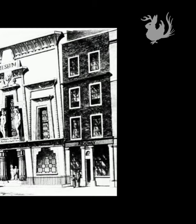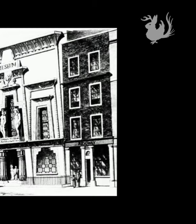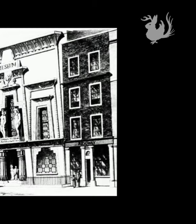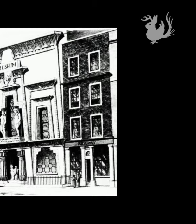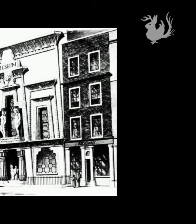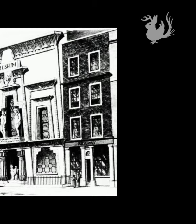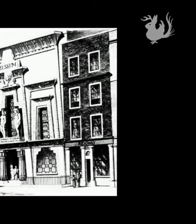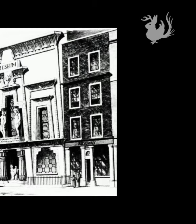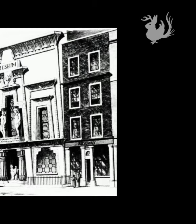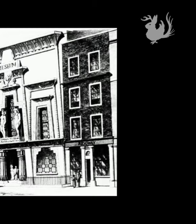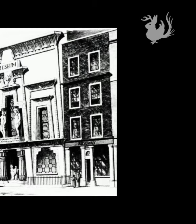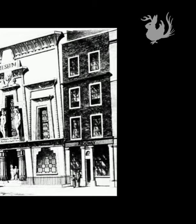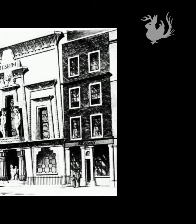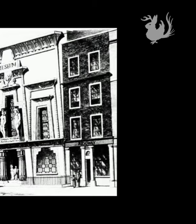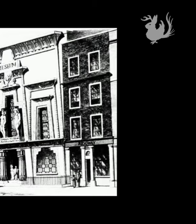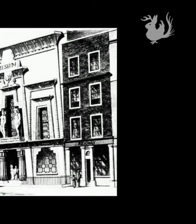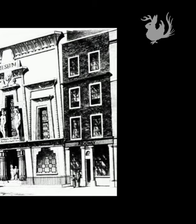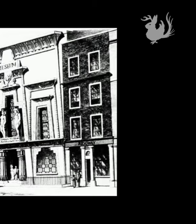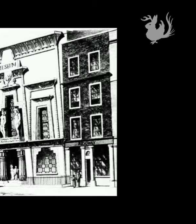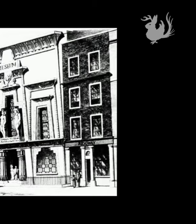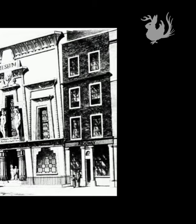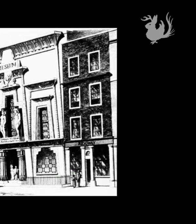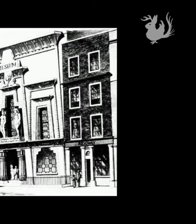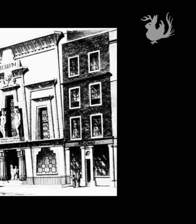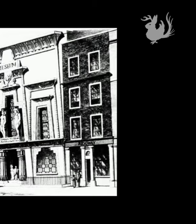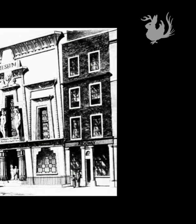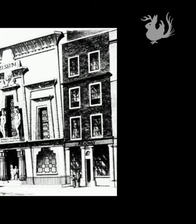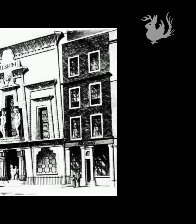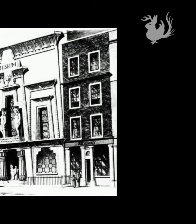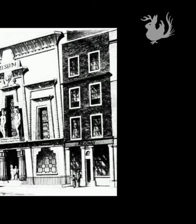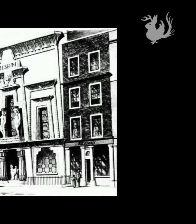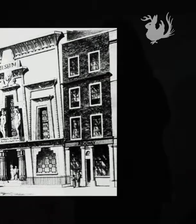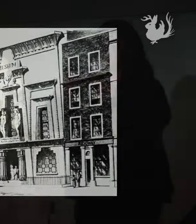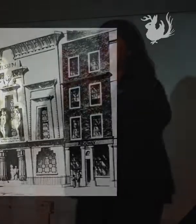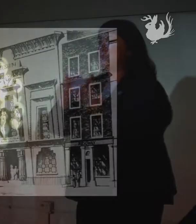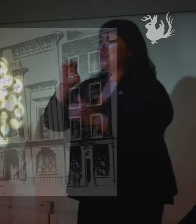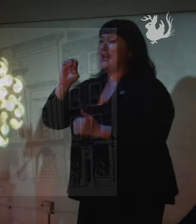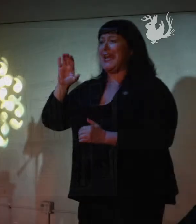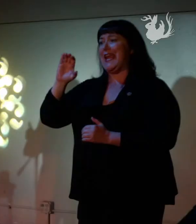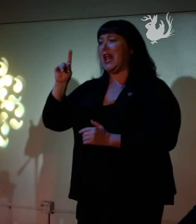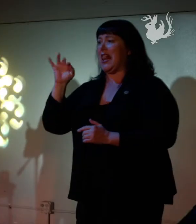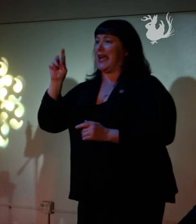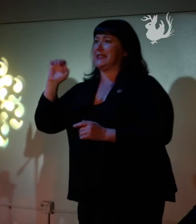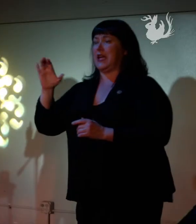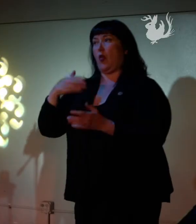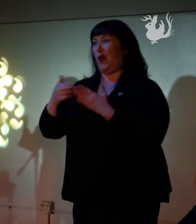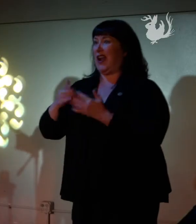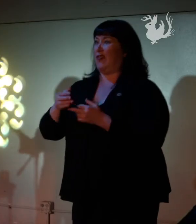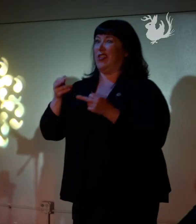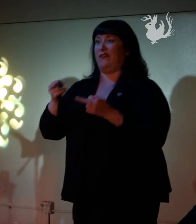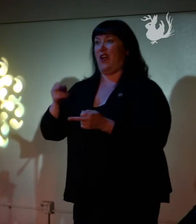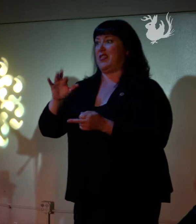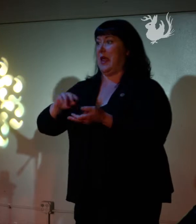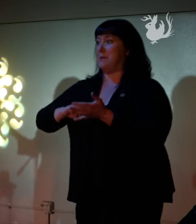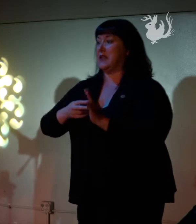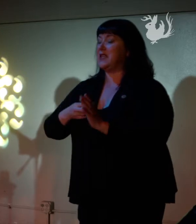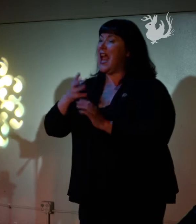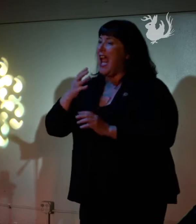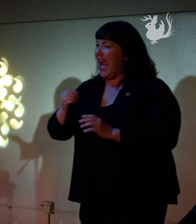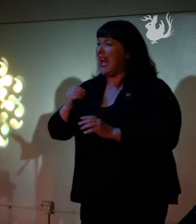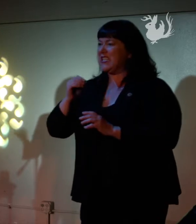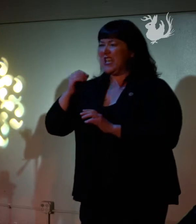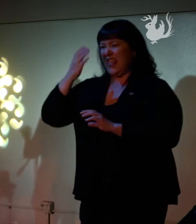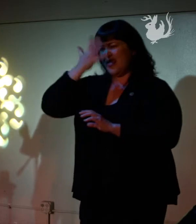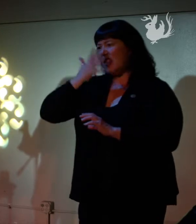found. So this building was described as Egyptian eclectic, whatever the fuck that means. And of course, this exterior kind of pissed off